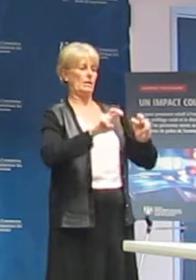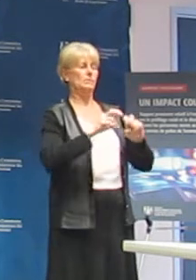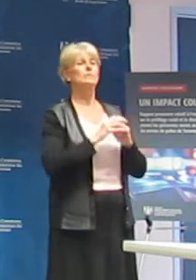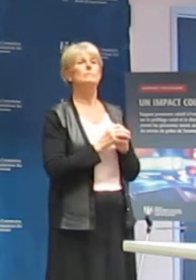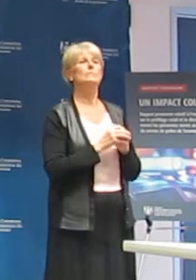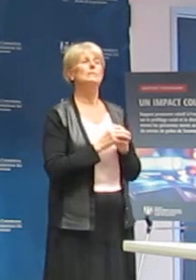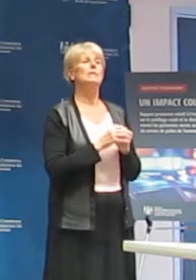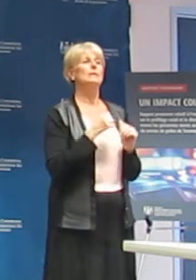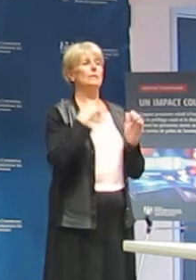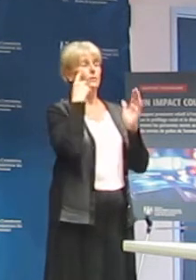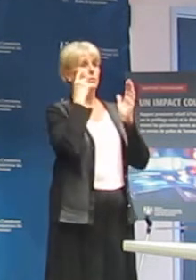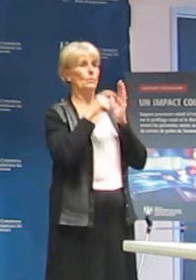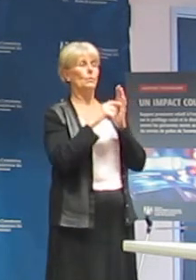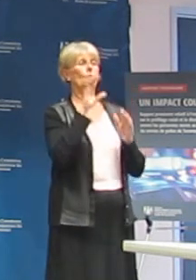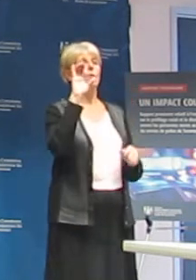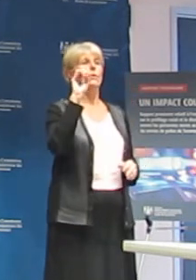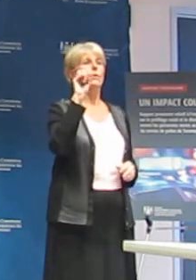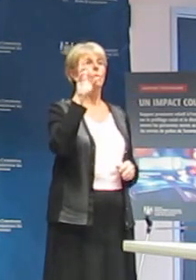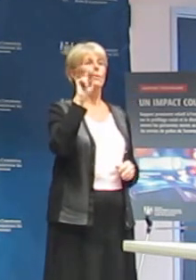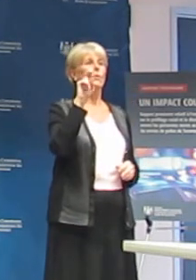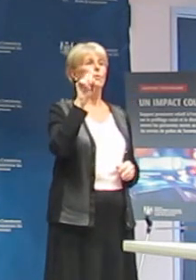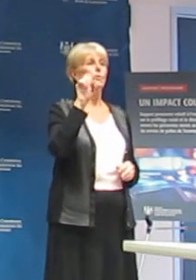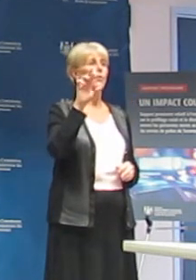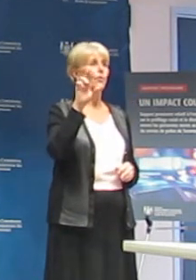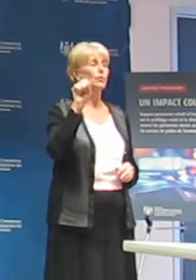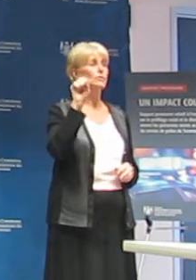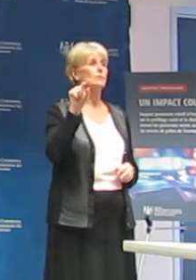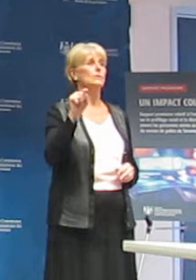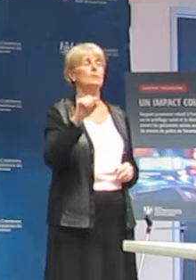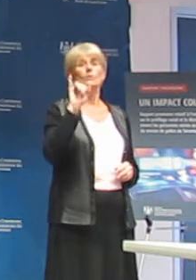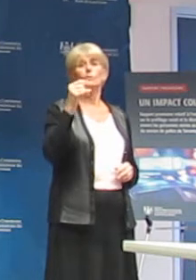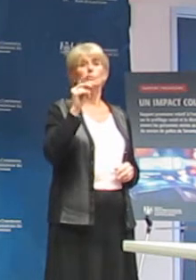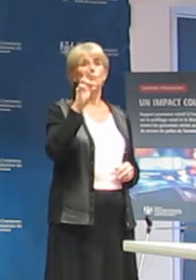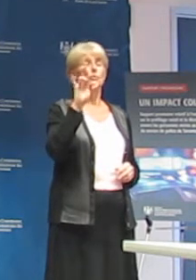note that coroner's jury